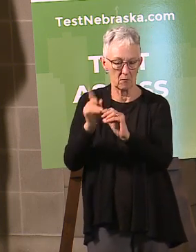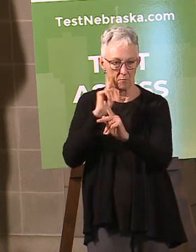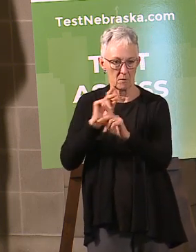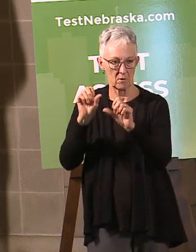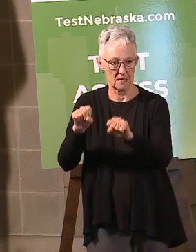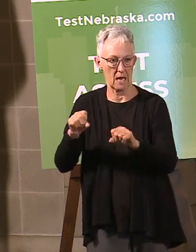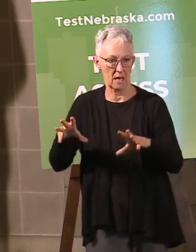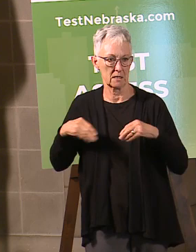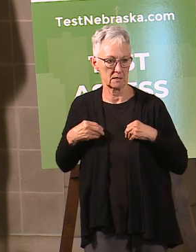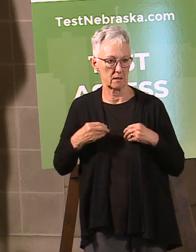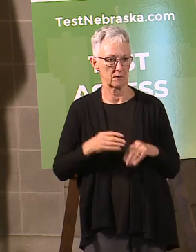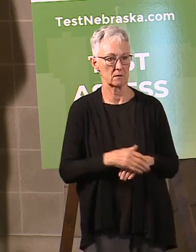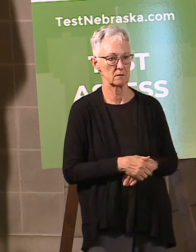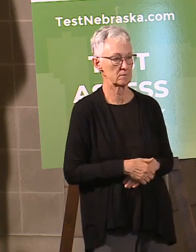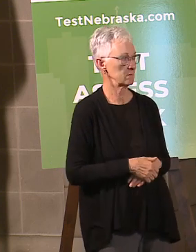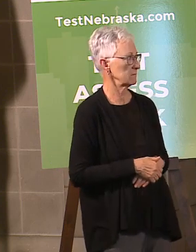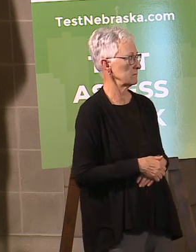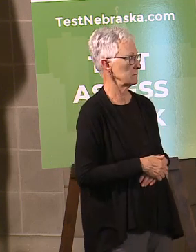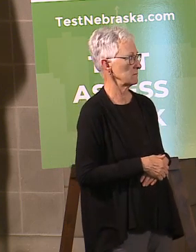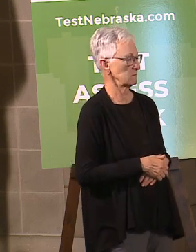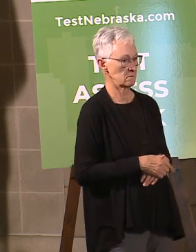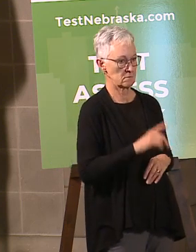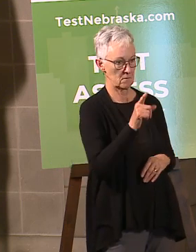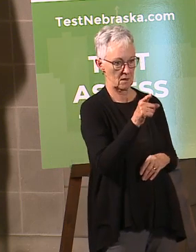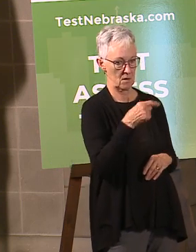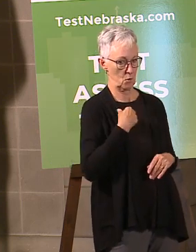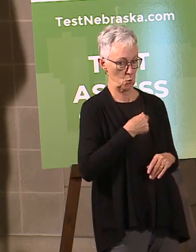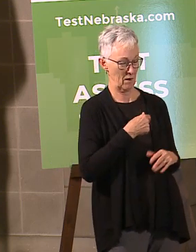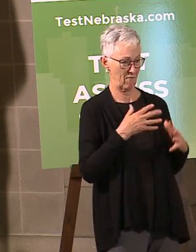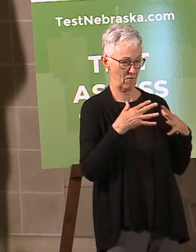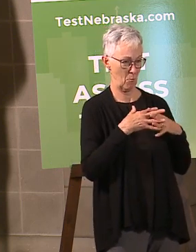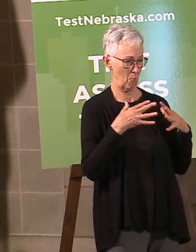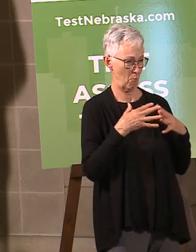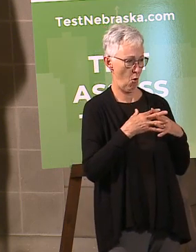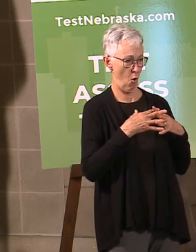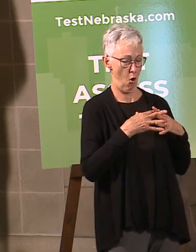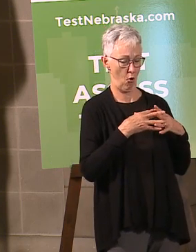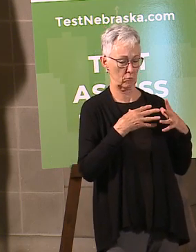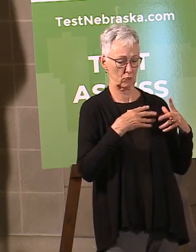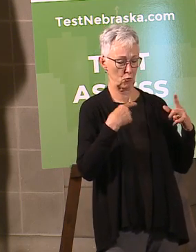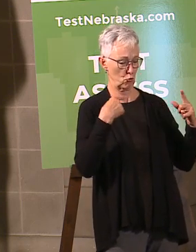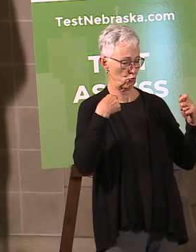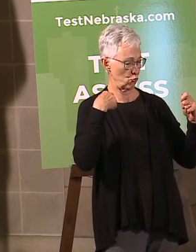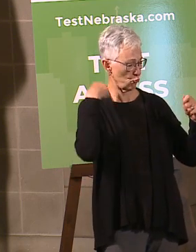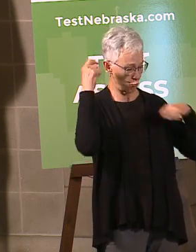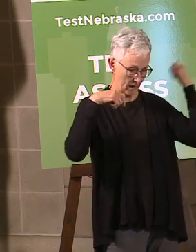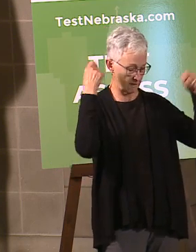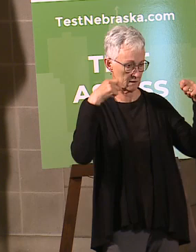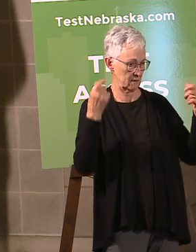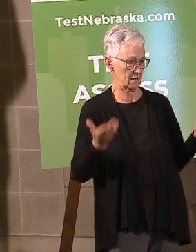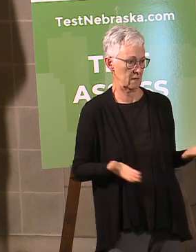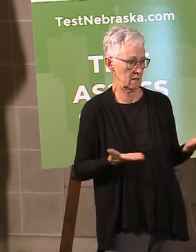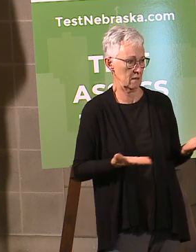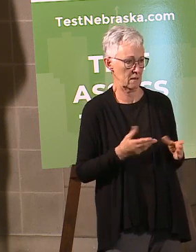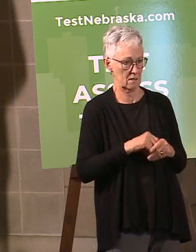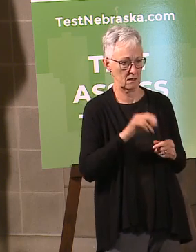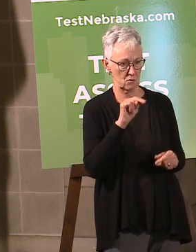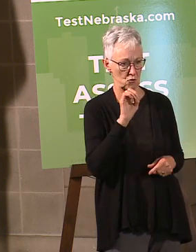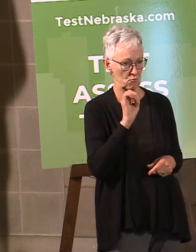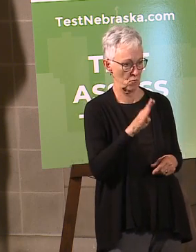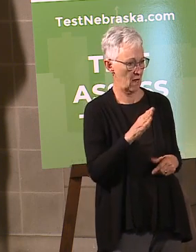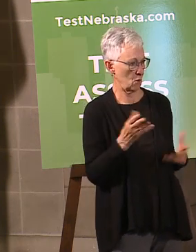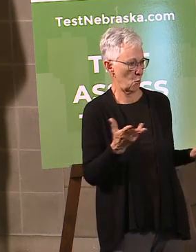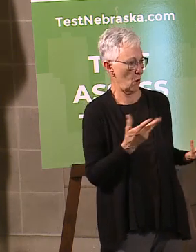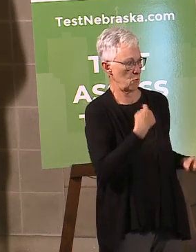We're football crazy here. What can you tell people about Nebraska football? They're gonna be able to practice in July maybe,